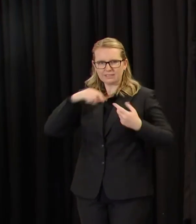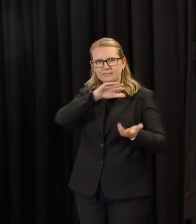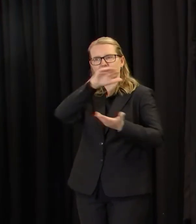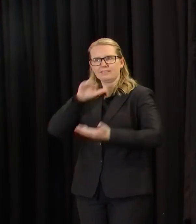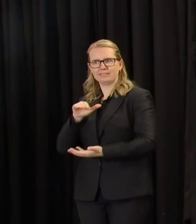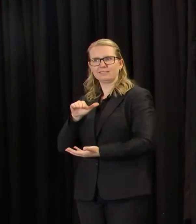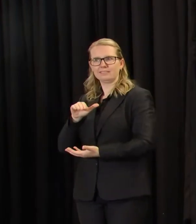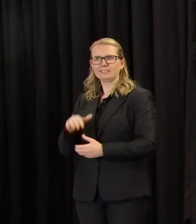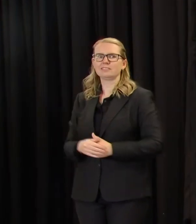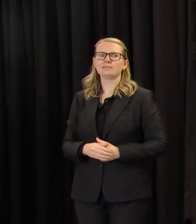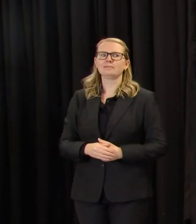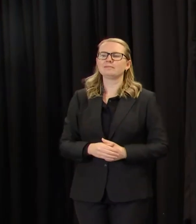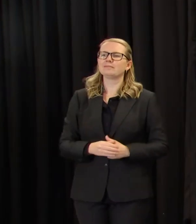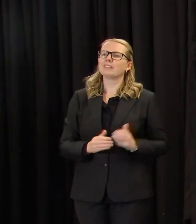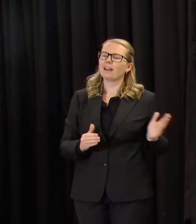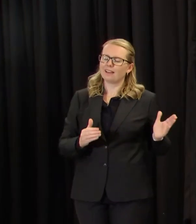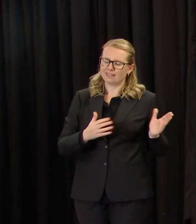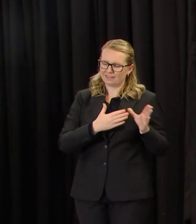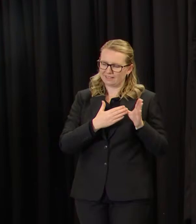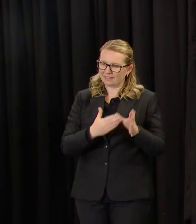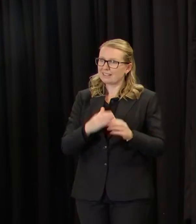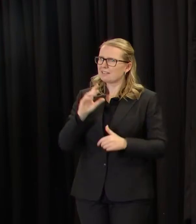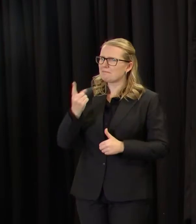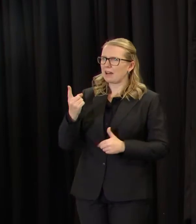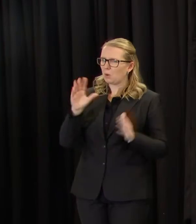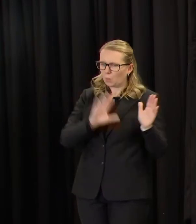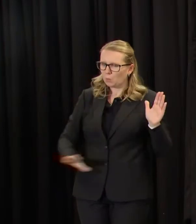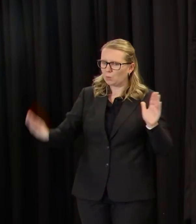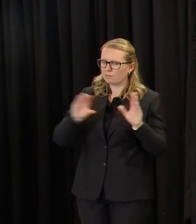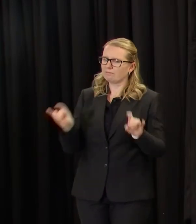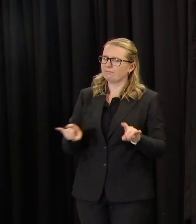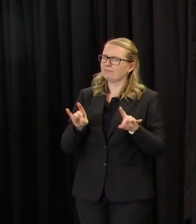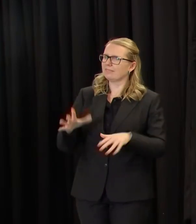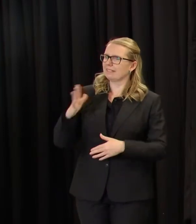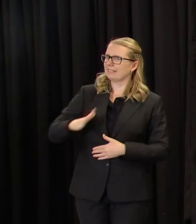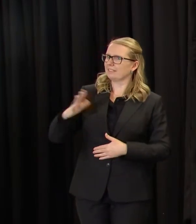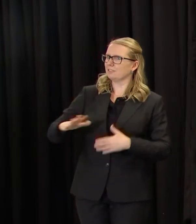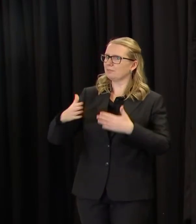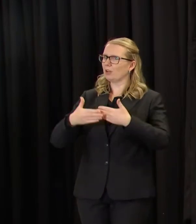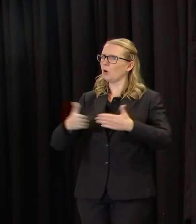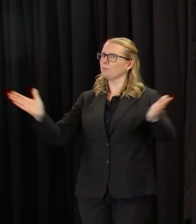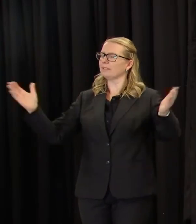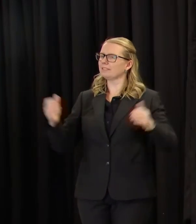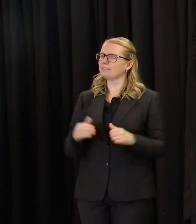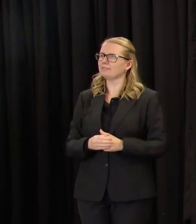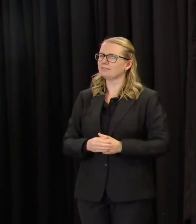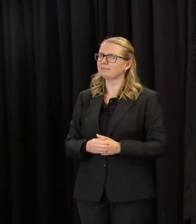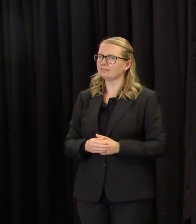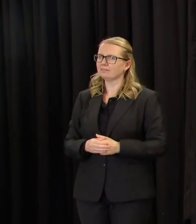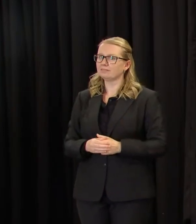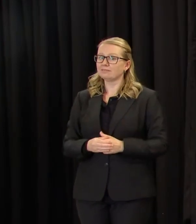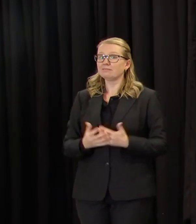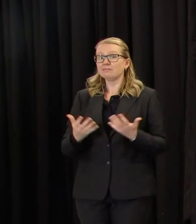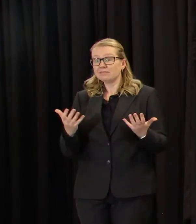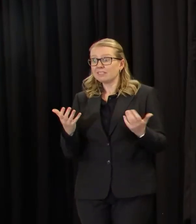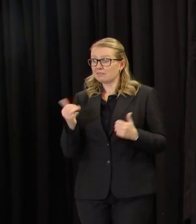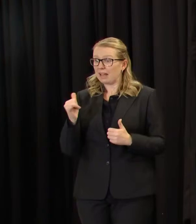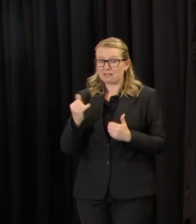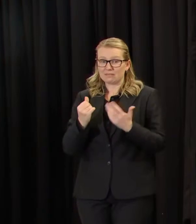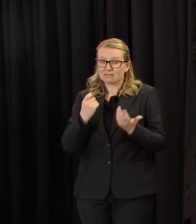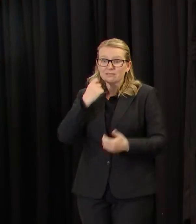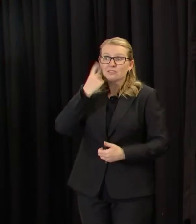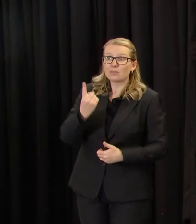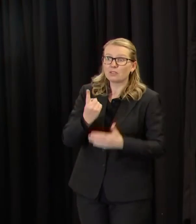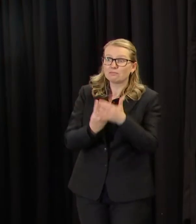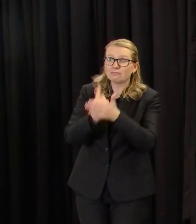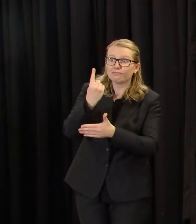Yeah, now. But we all have to open up at some point, and the notion that they're open up though. Well, yeah, and they might have a case tomorrow. In fact, I